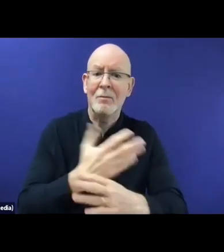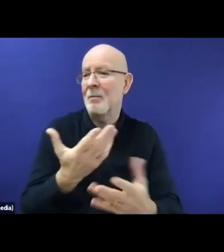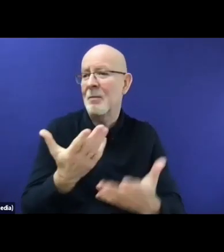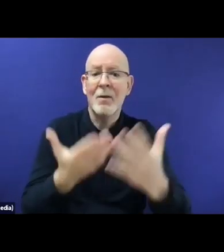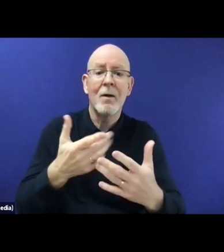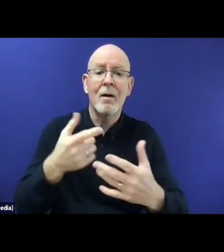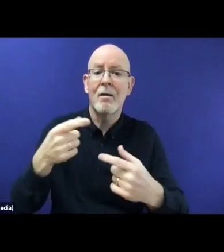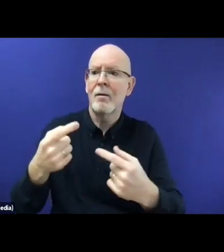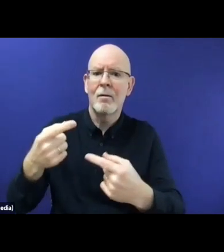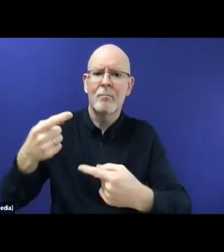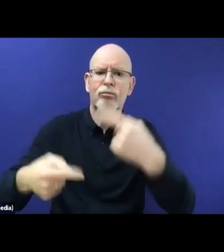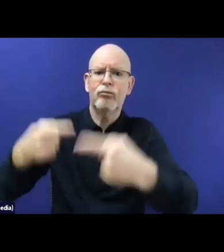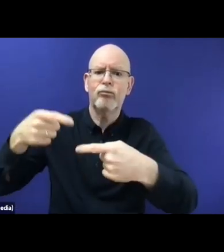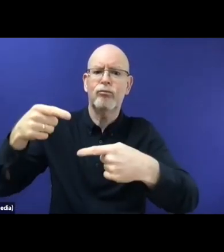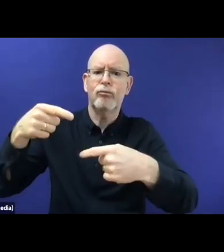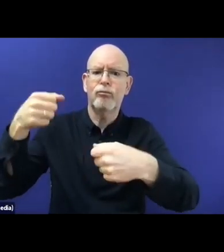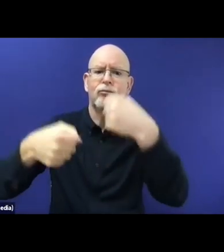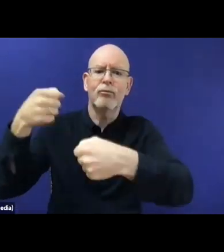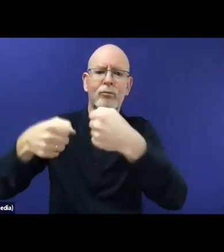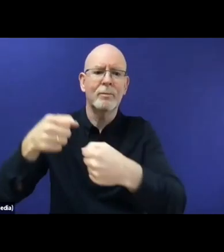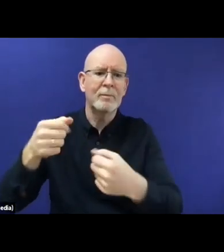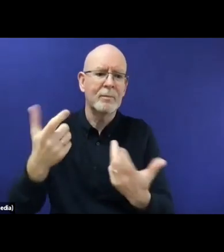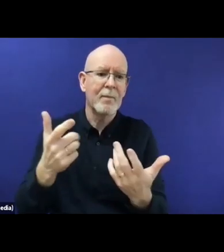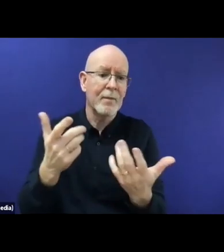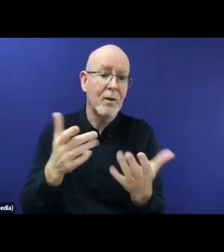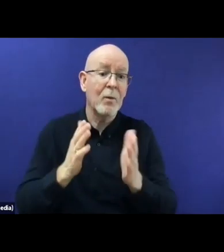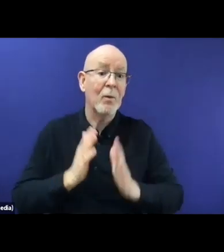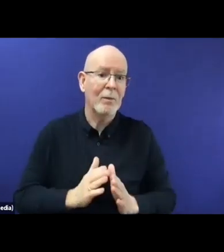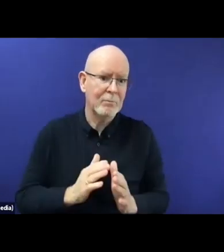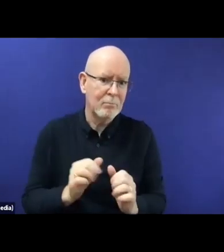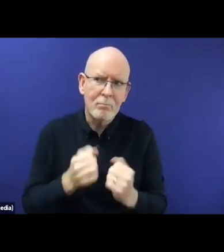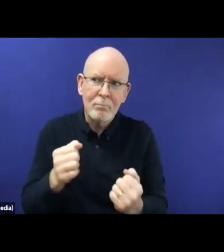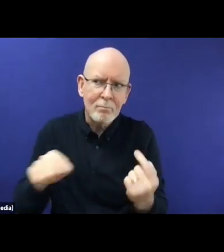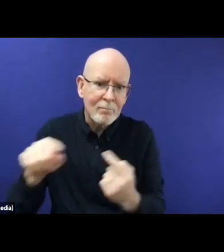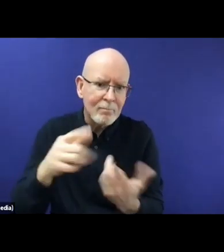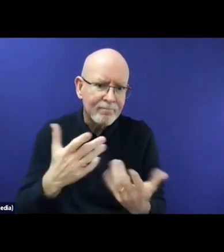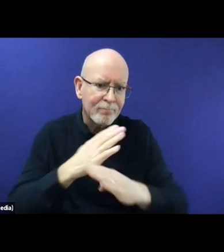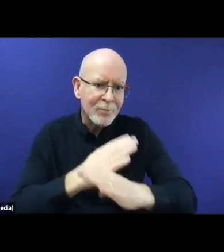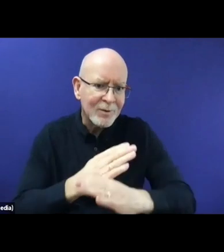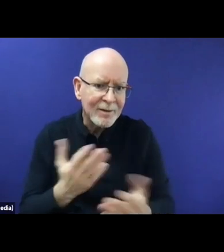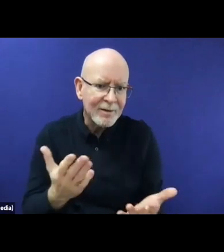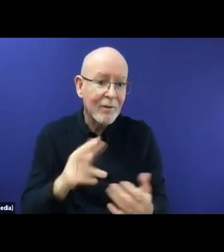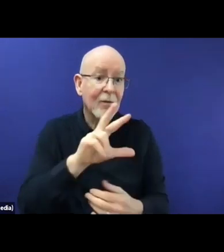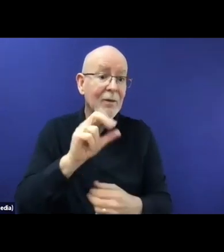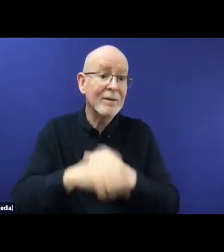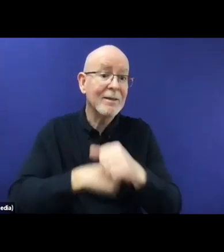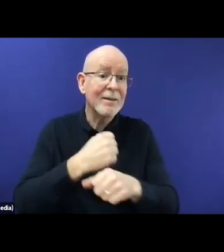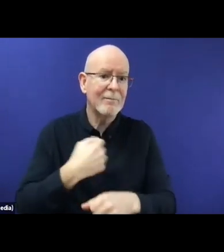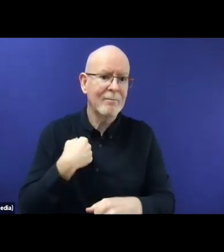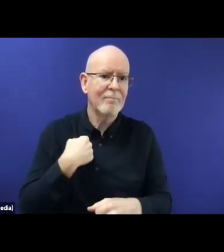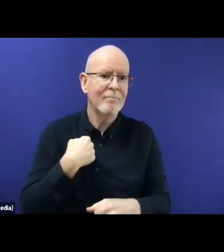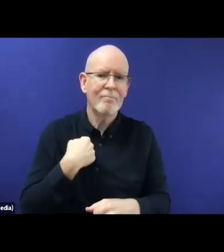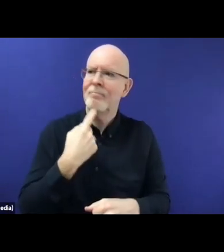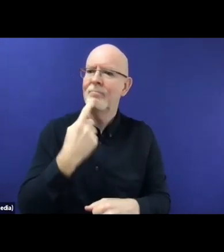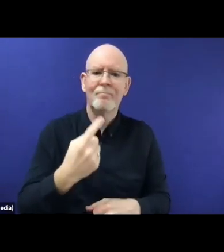of assistance. Now, I actually do not. And I do not because I've been a protection officer in the field, and